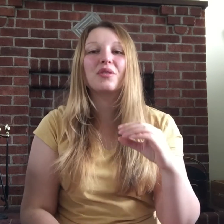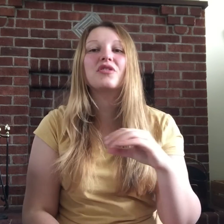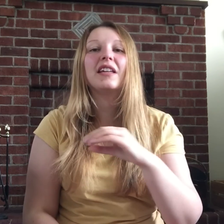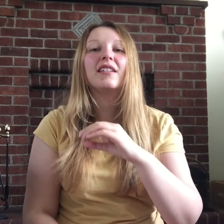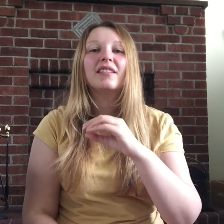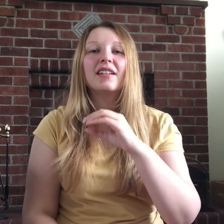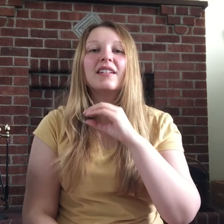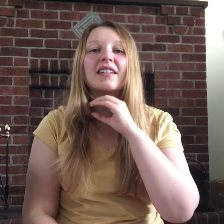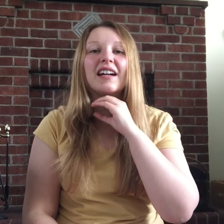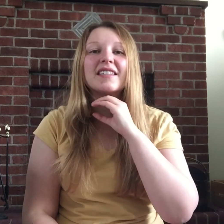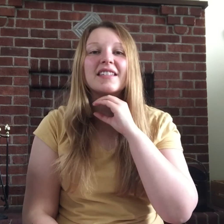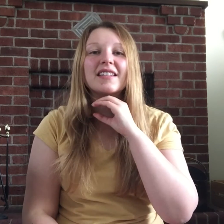chin. Cousin.